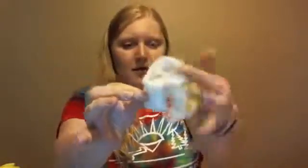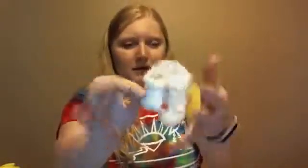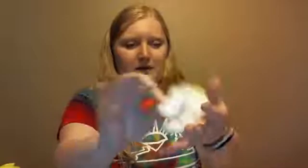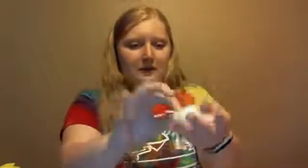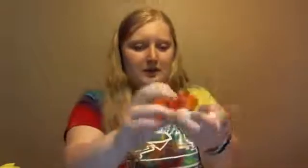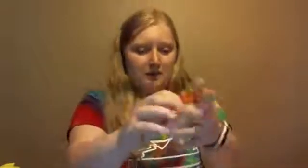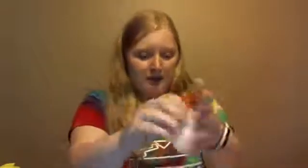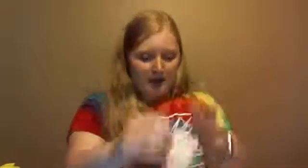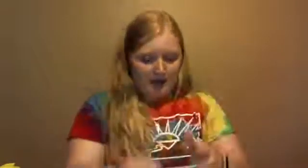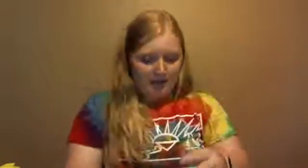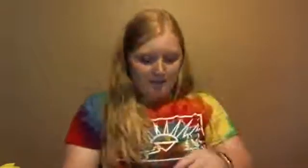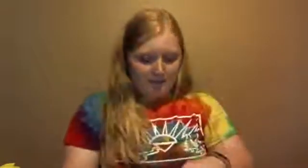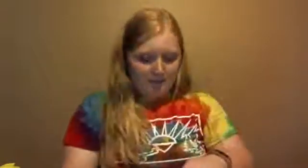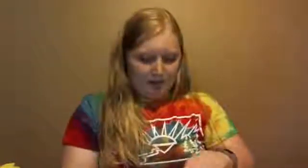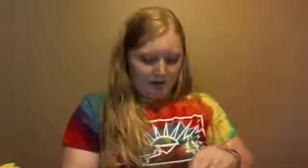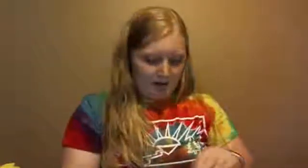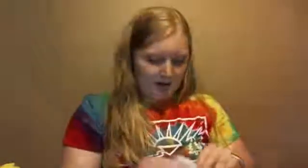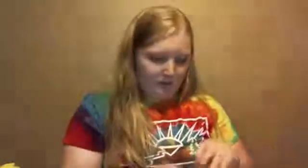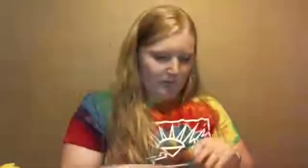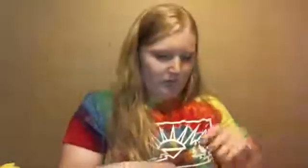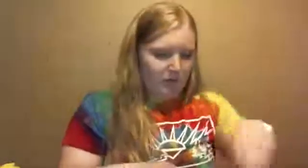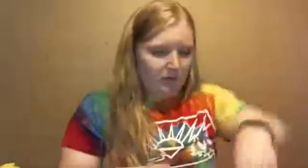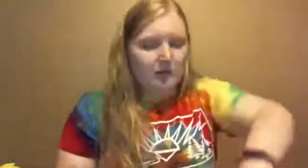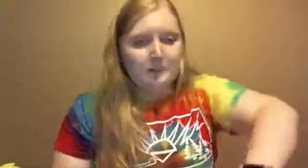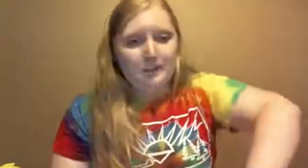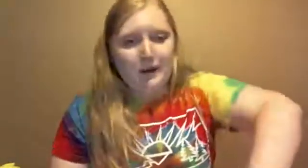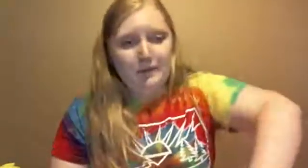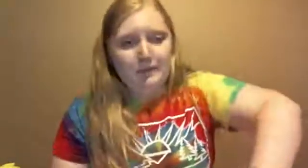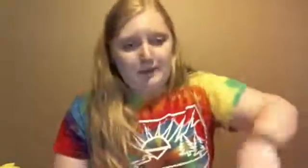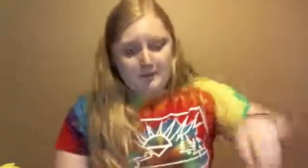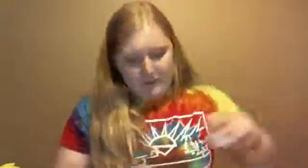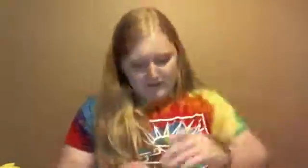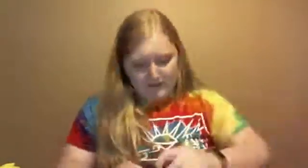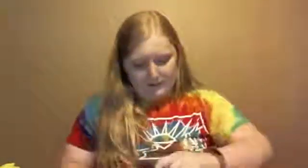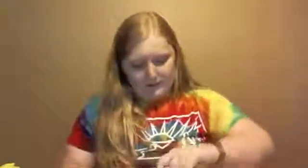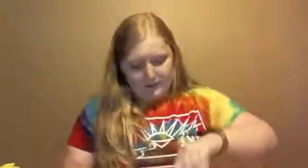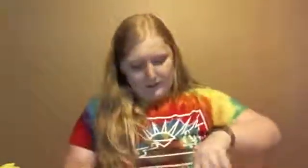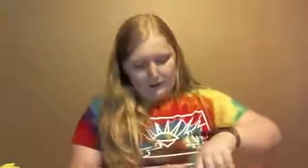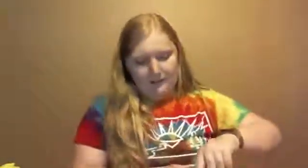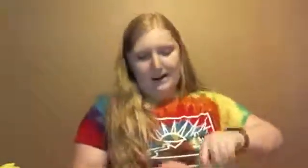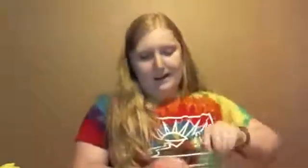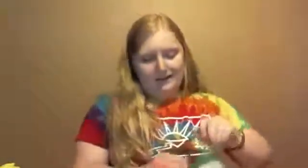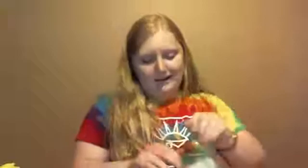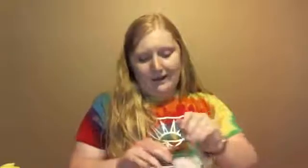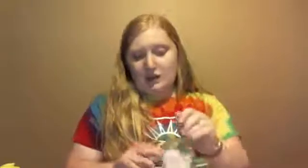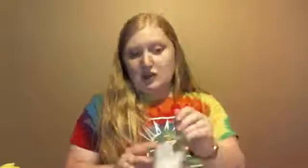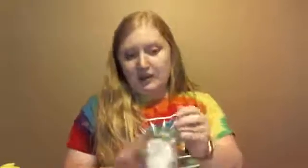Almost feels like you're petting an animal. Probably the best animal to describe it as is like a sheep.